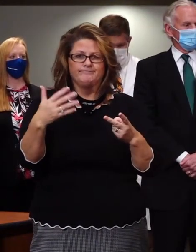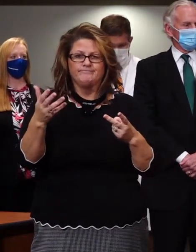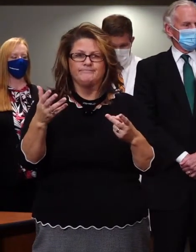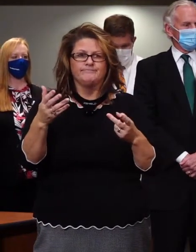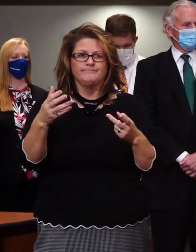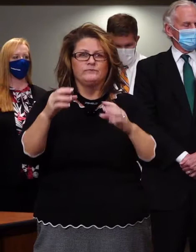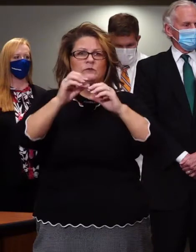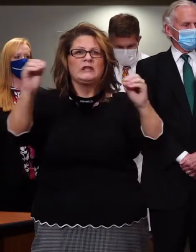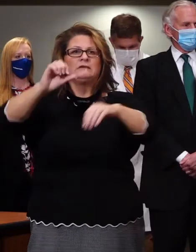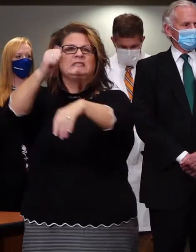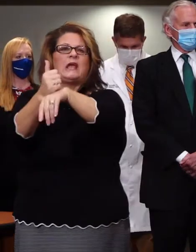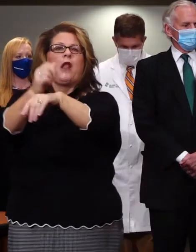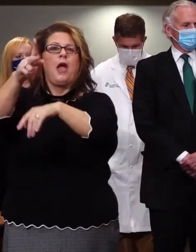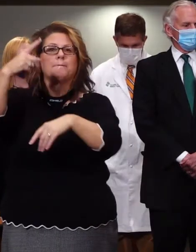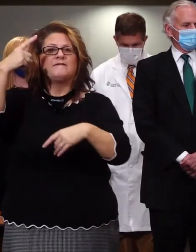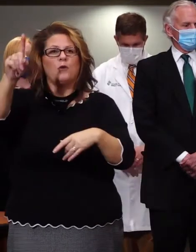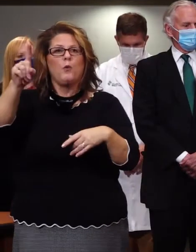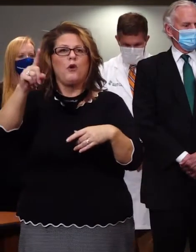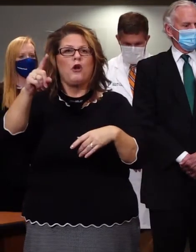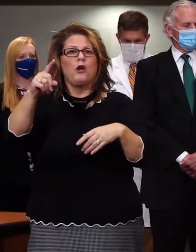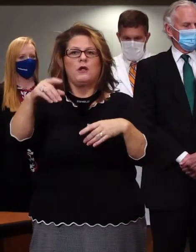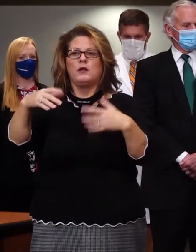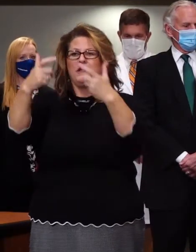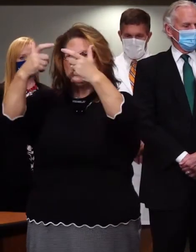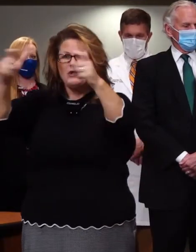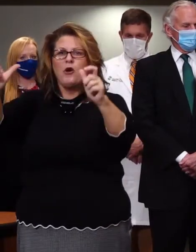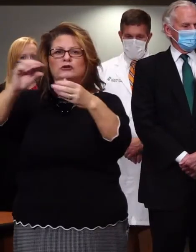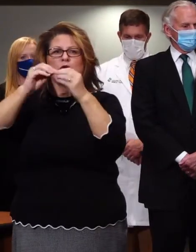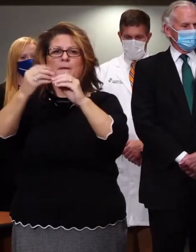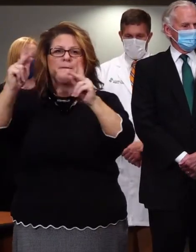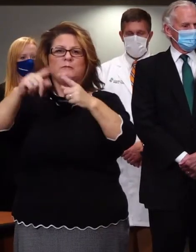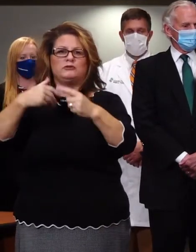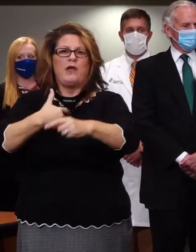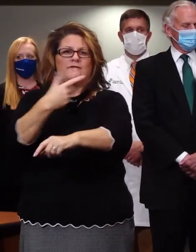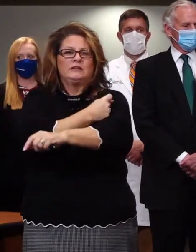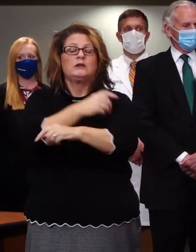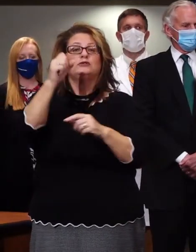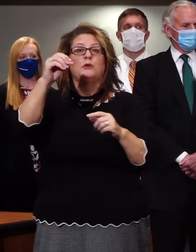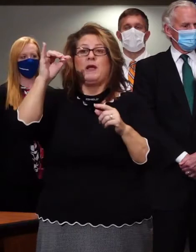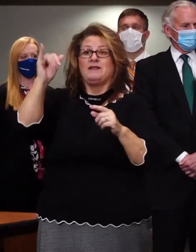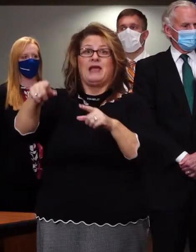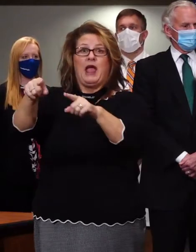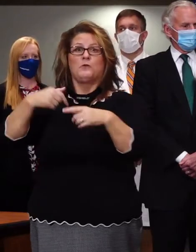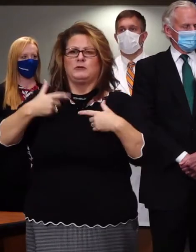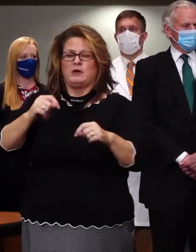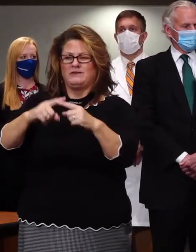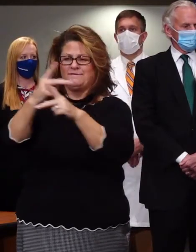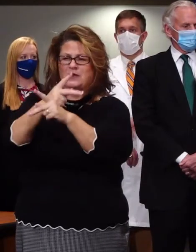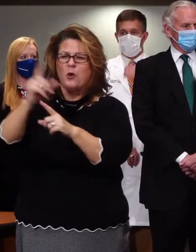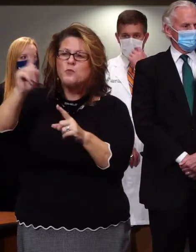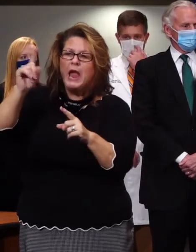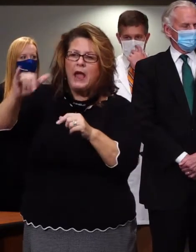mechanisms in place for mass vaccination for those who may need it. We're working with our stakeholders to identify where those places need to be, and we're making plans to